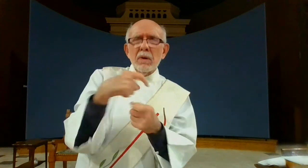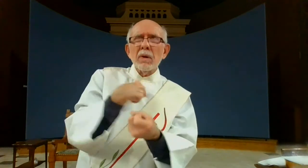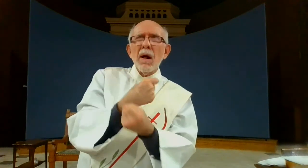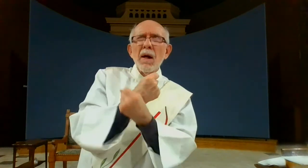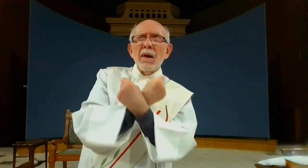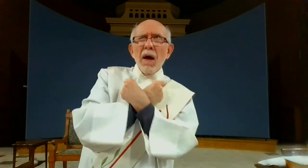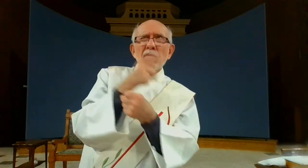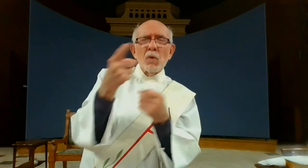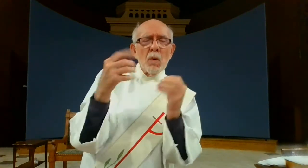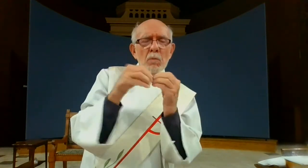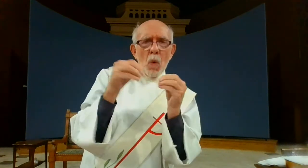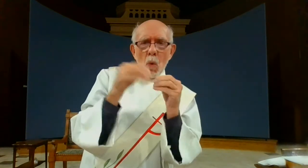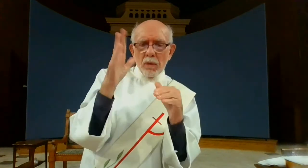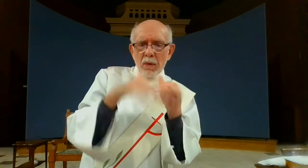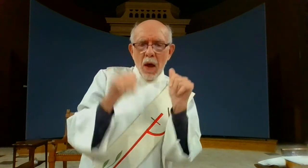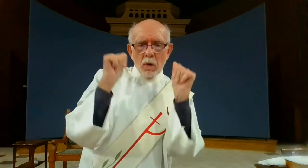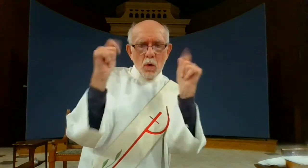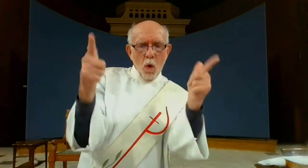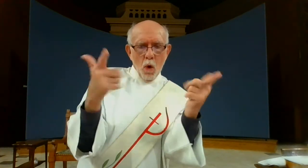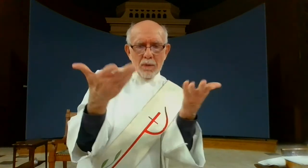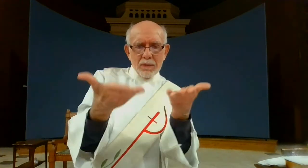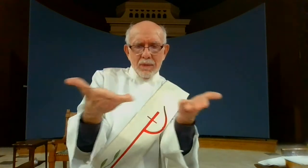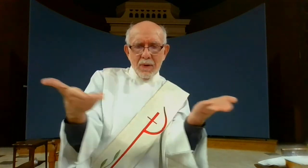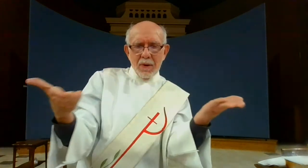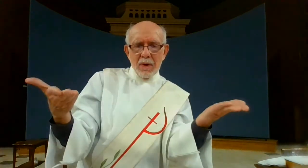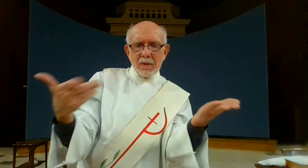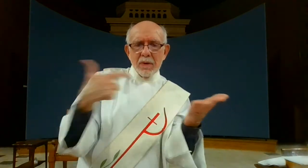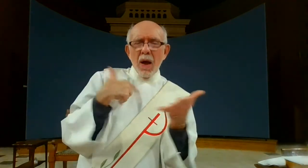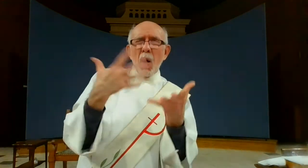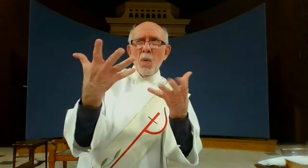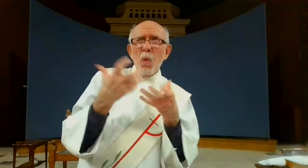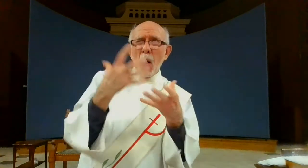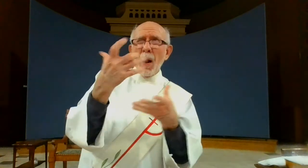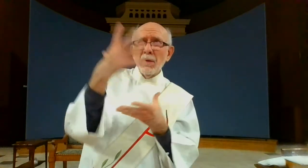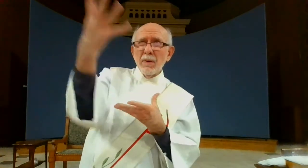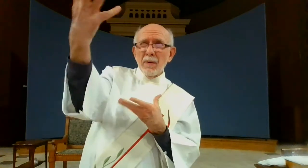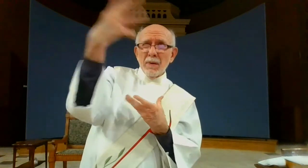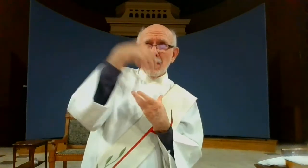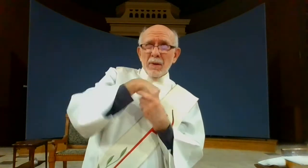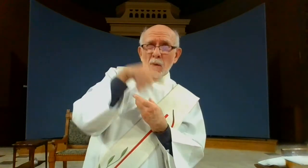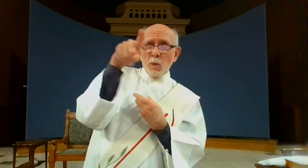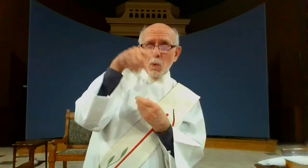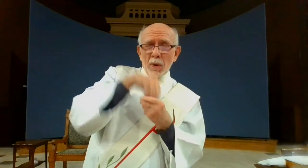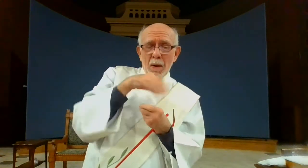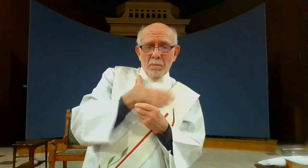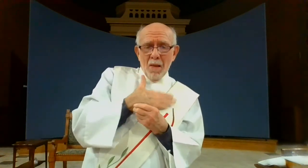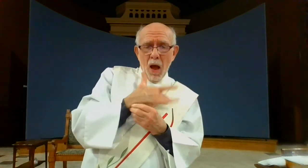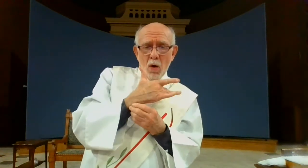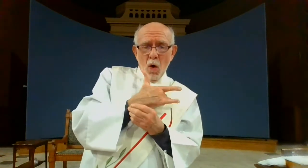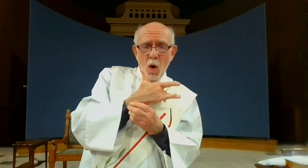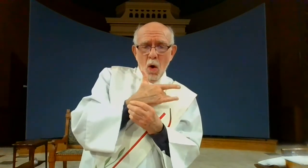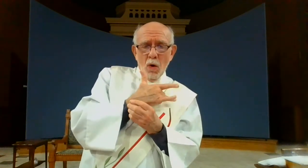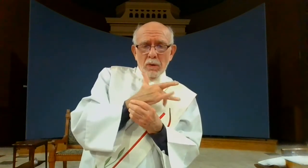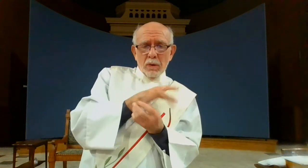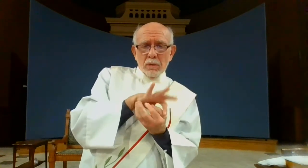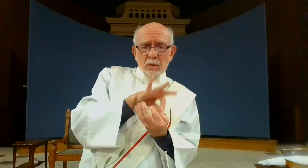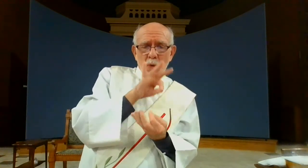sacrament. I love you above all things, and I desire to receive you into my soul.